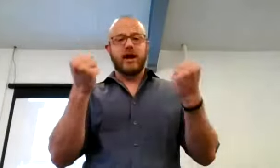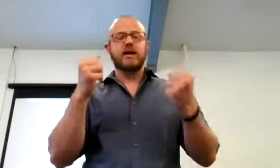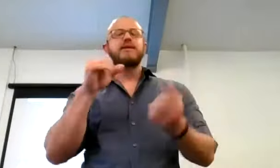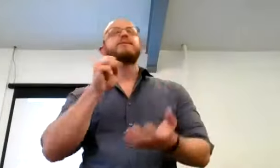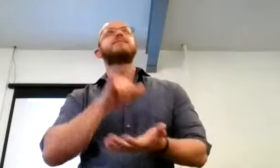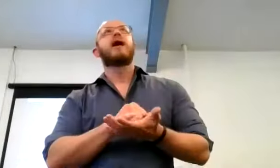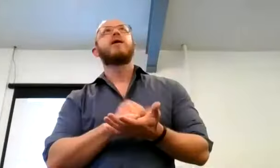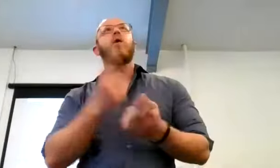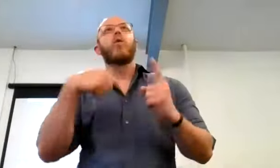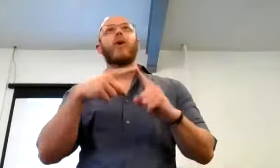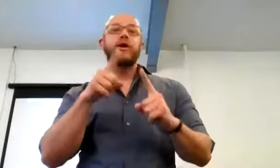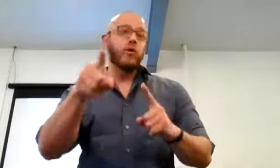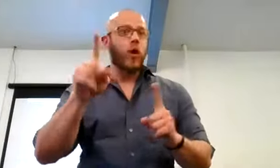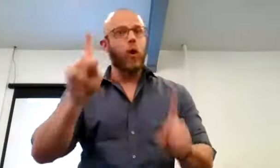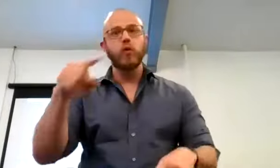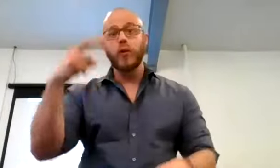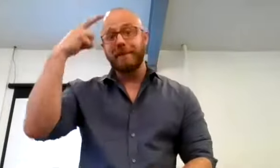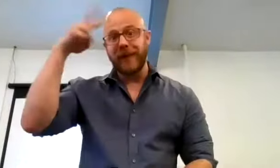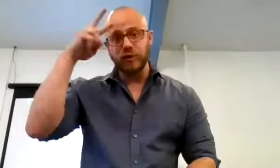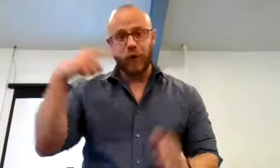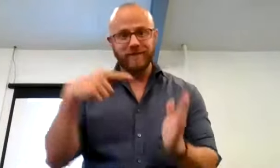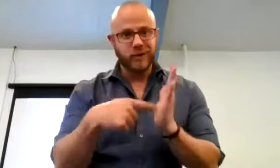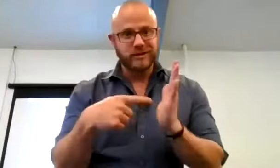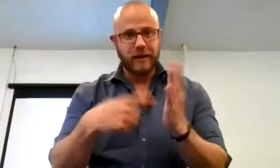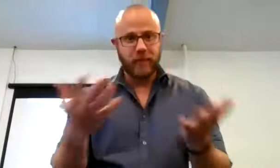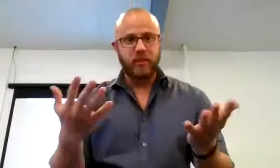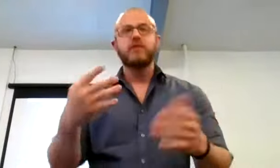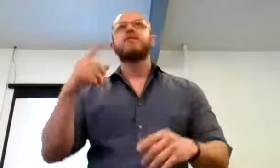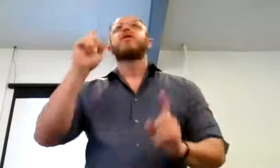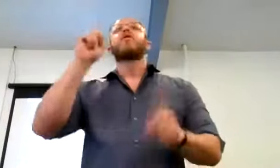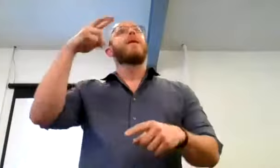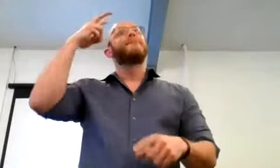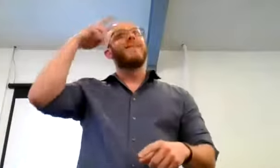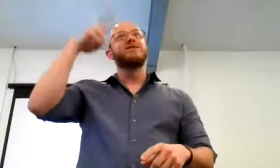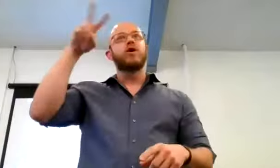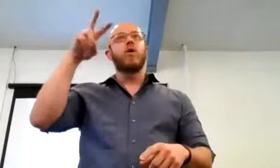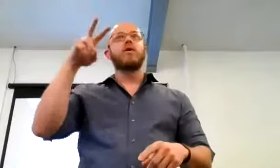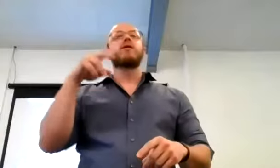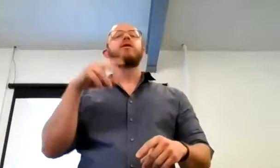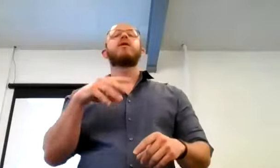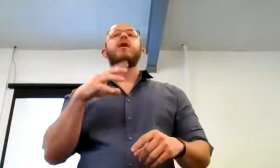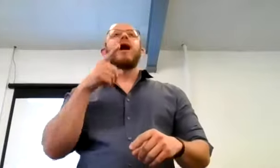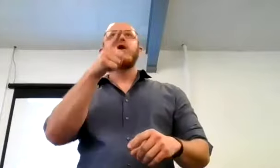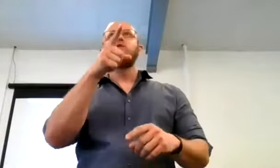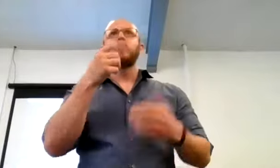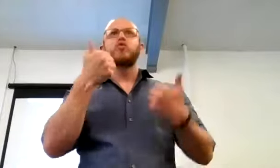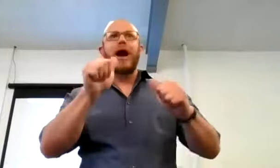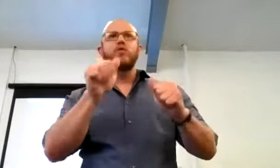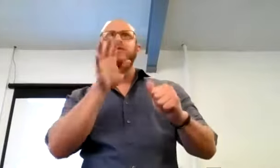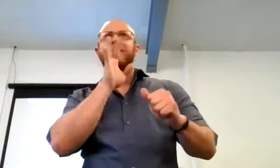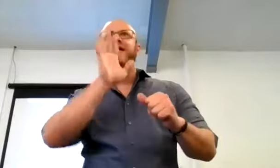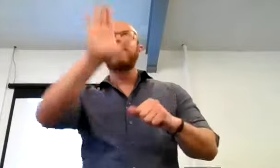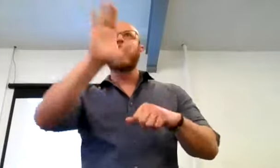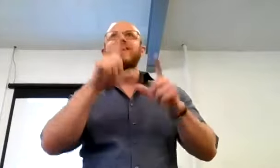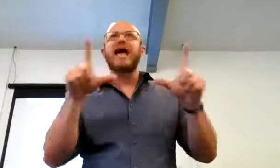Another interesting thing about sign language is when you go to like Mexico, for example. So when you go to Mexico and you try to